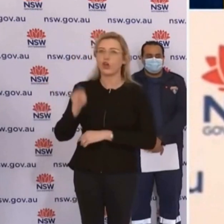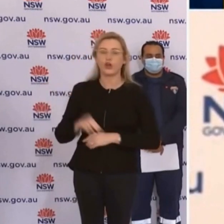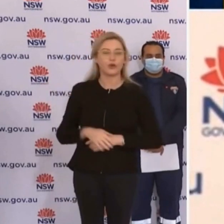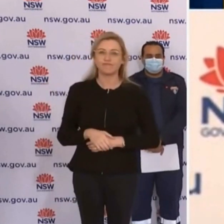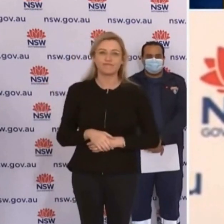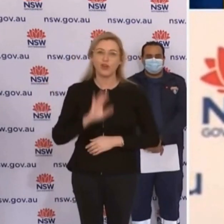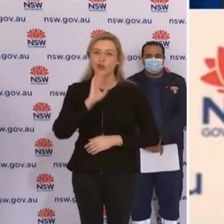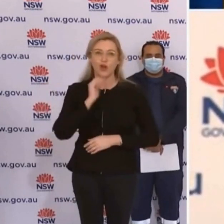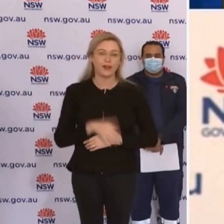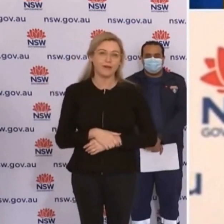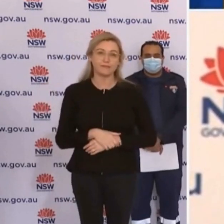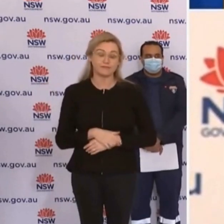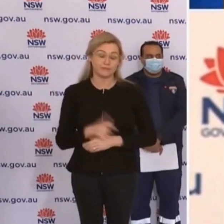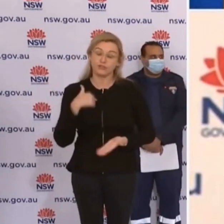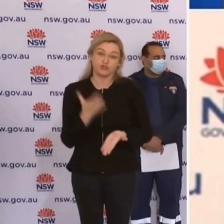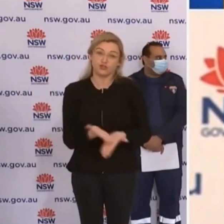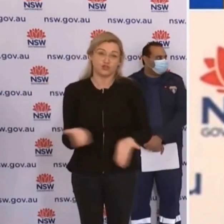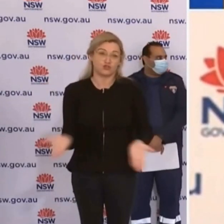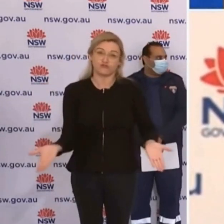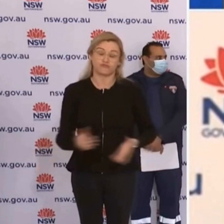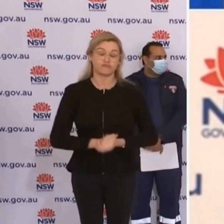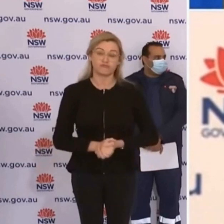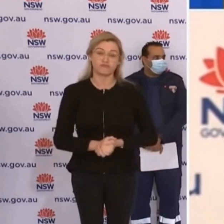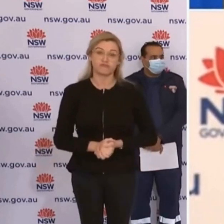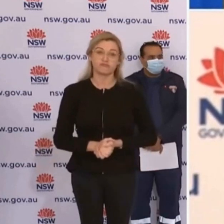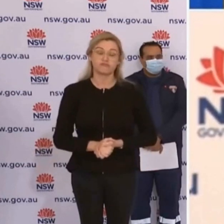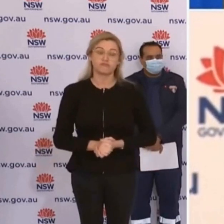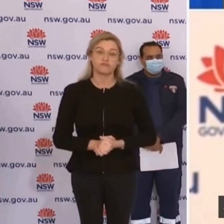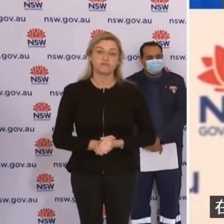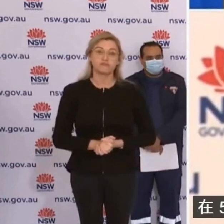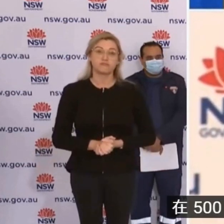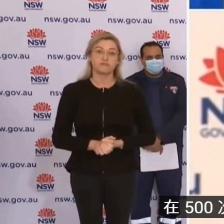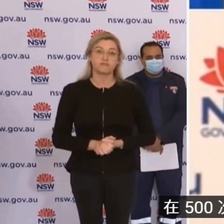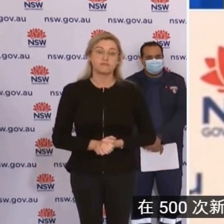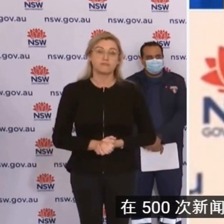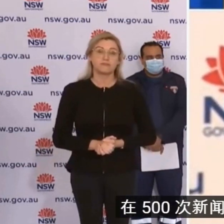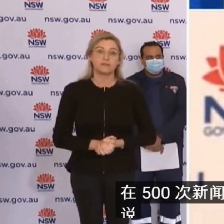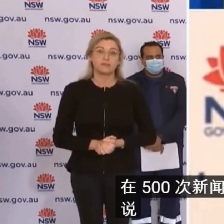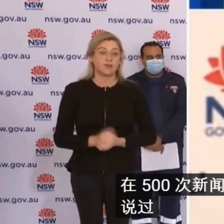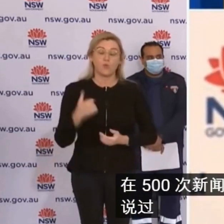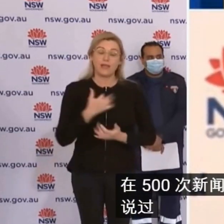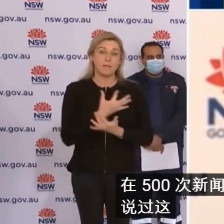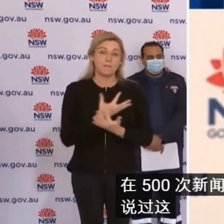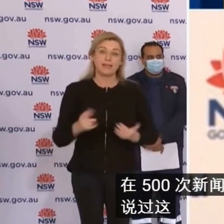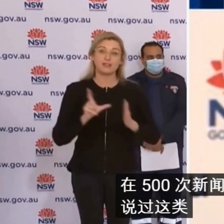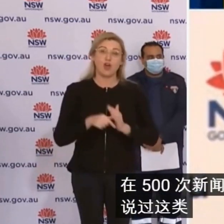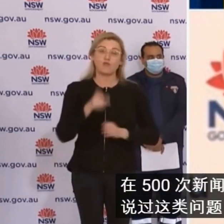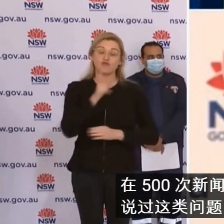If we had, let's make it real. Let's make it very, very clear. Even though this must be about the 500th press conference where we've said these sorts of